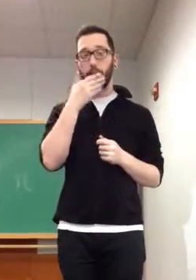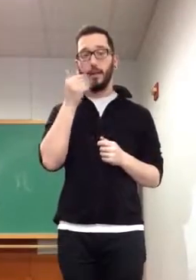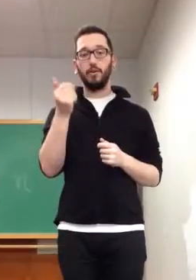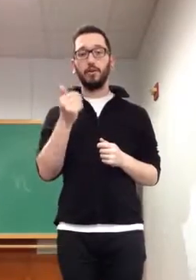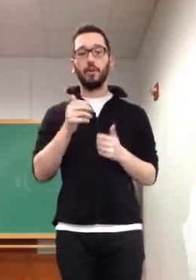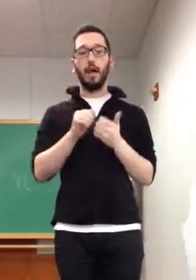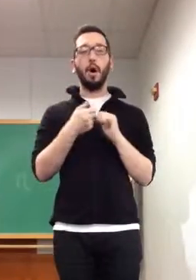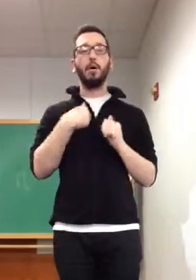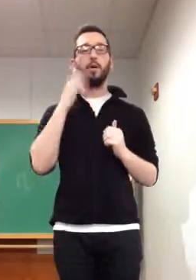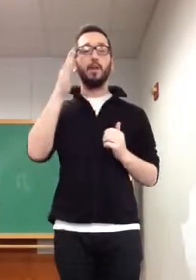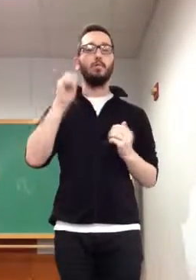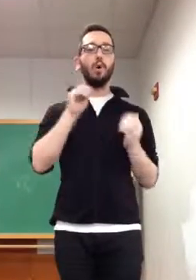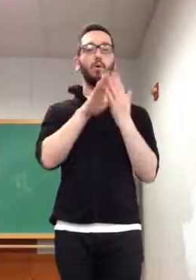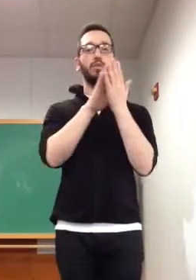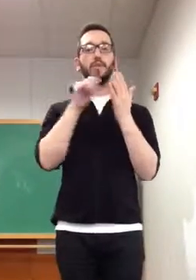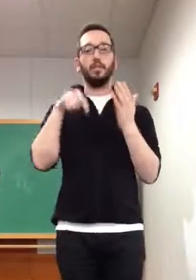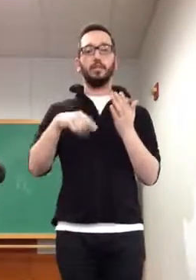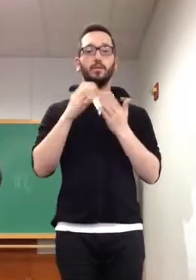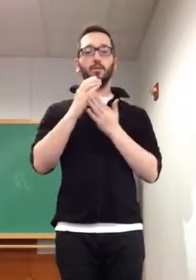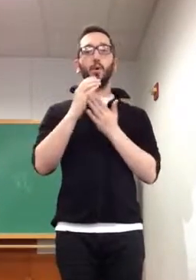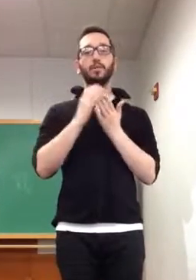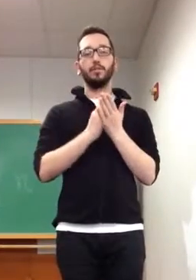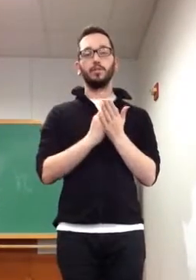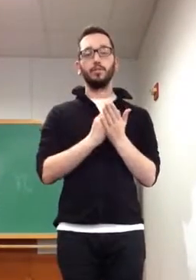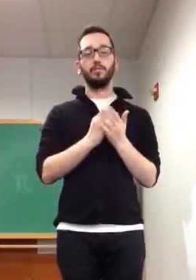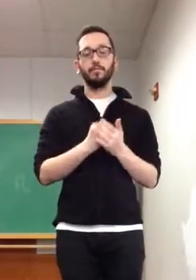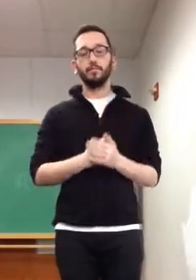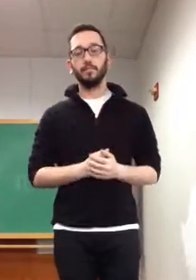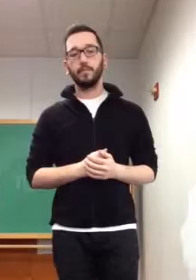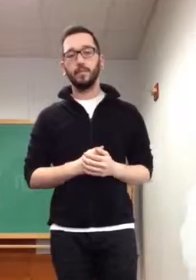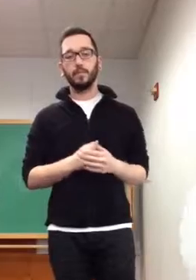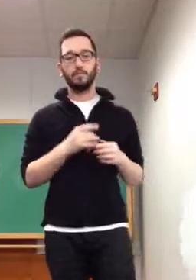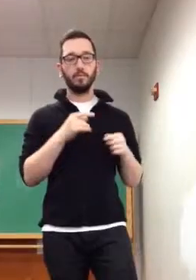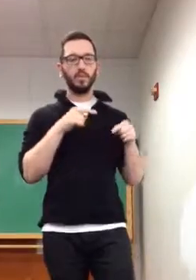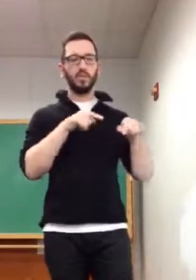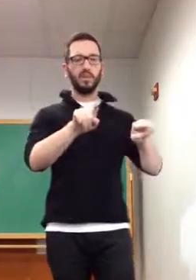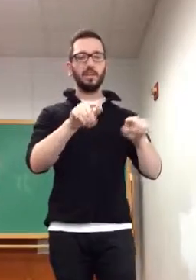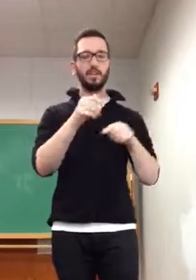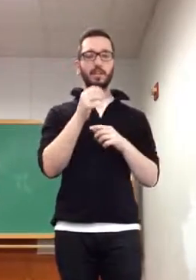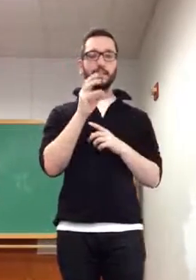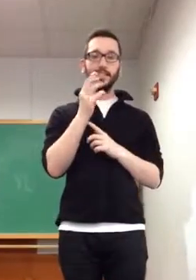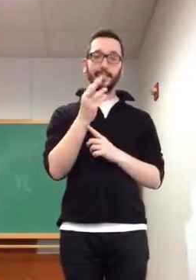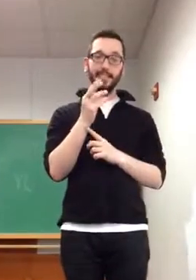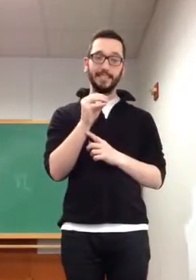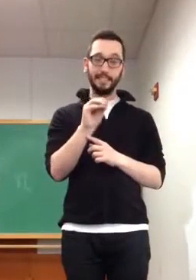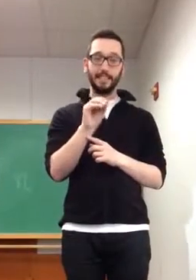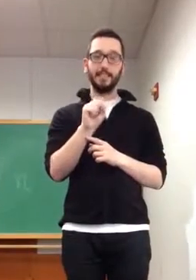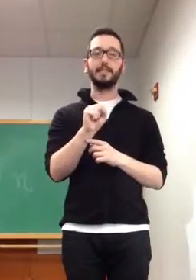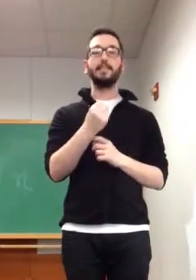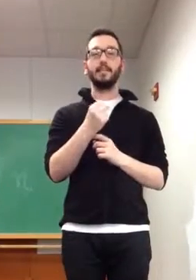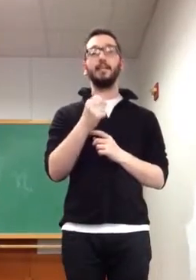this course. During the 60s and the 70s,